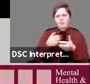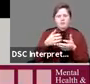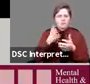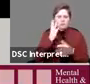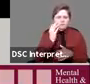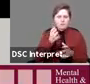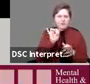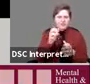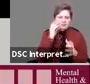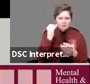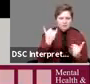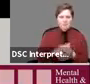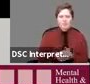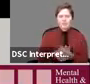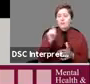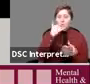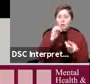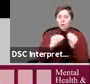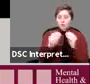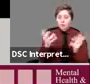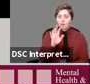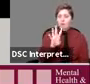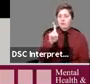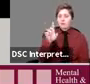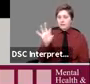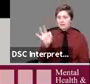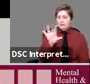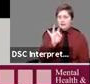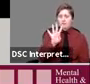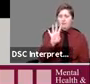time. And that phone number is